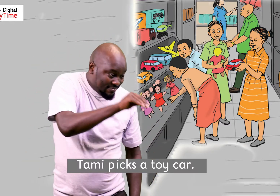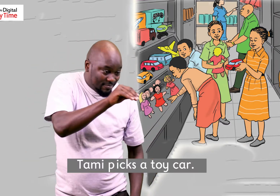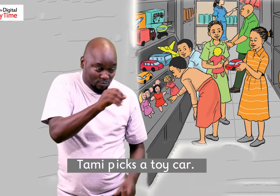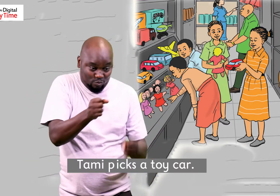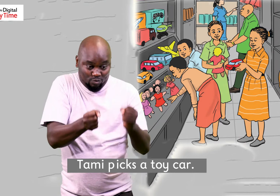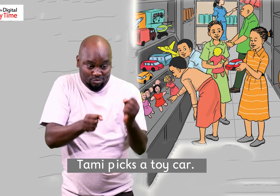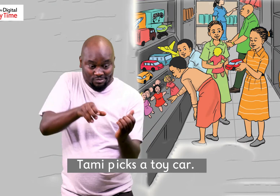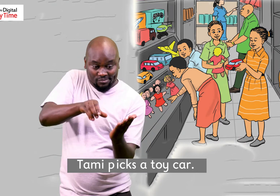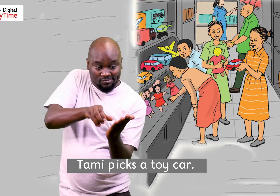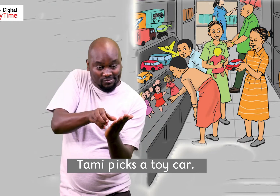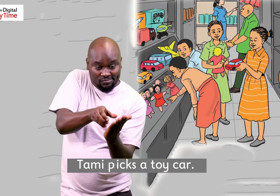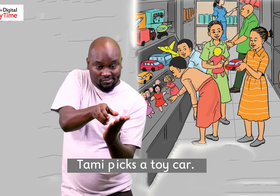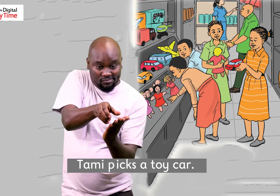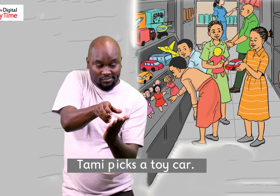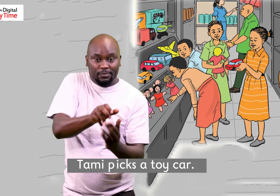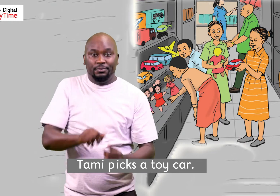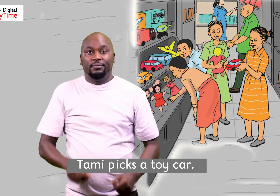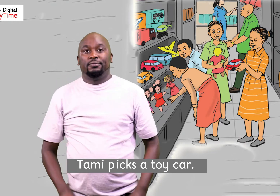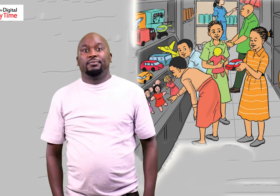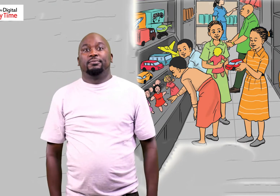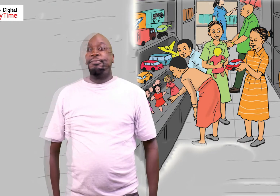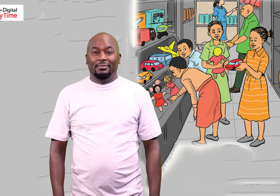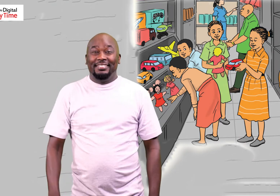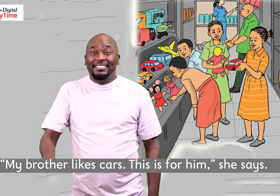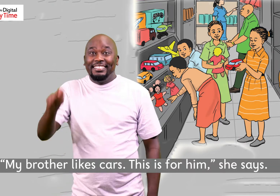Tammy picks a toy car.